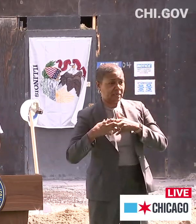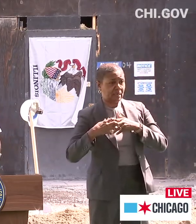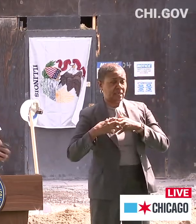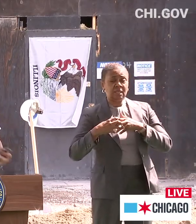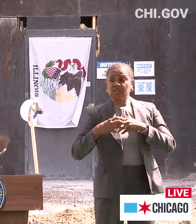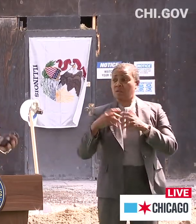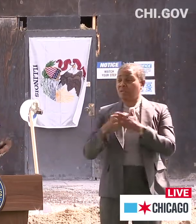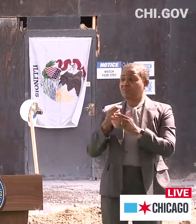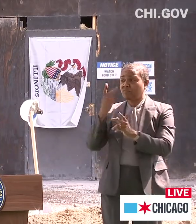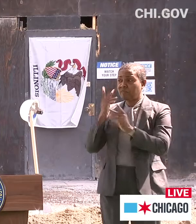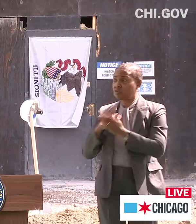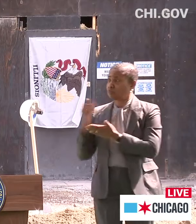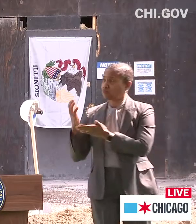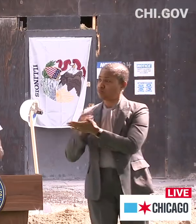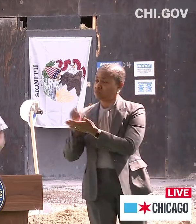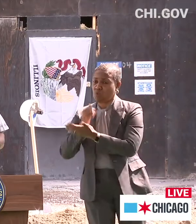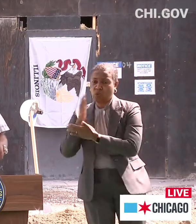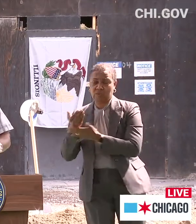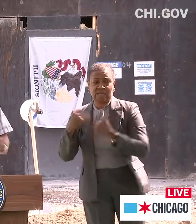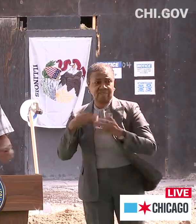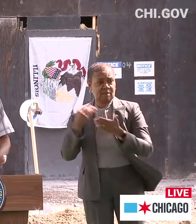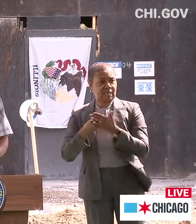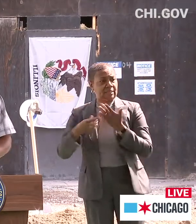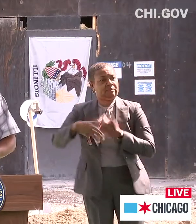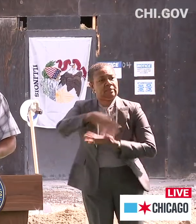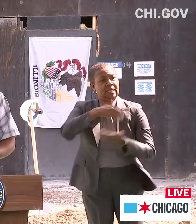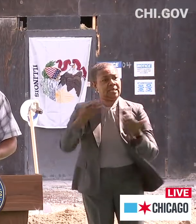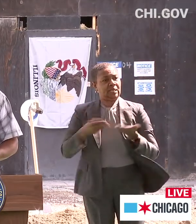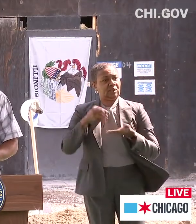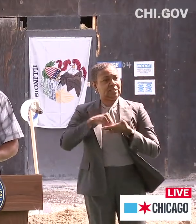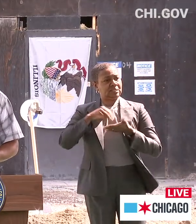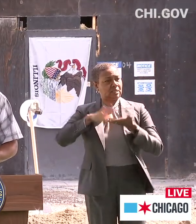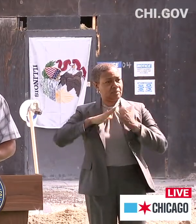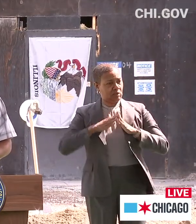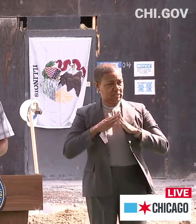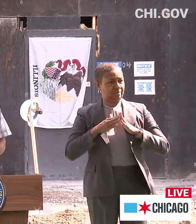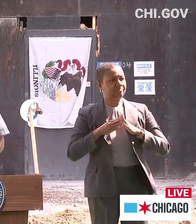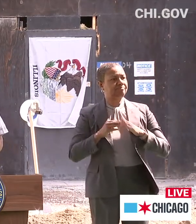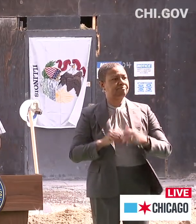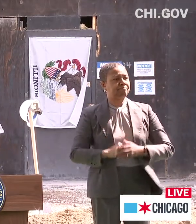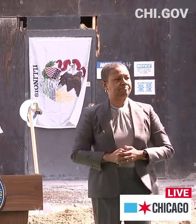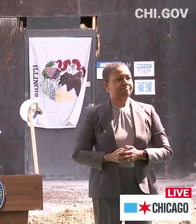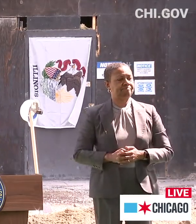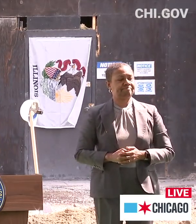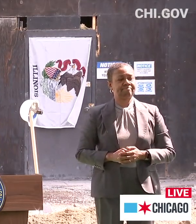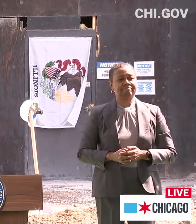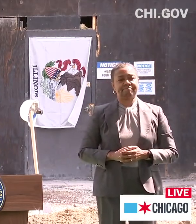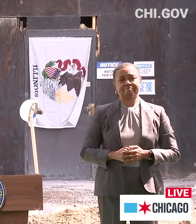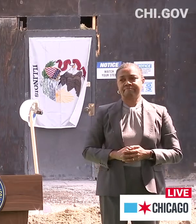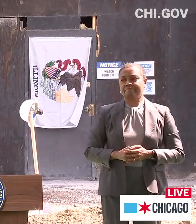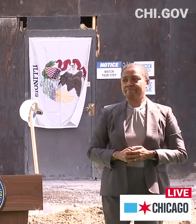tourism money in order to have that money circulating here within the community. You're